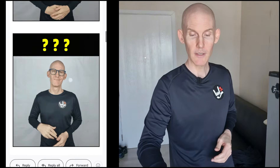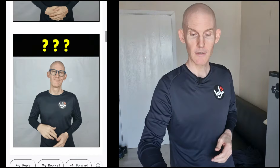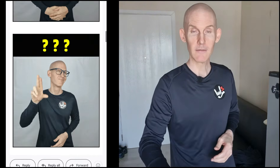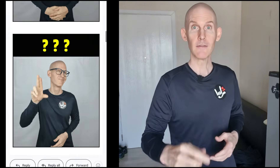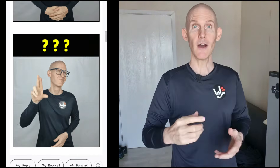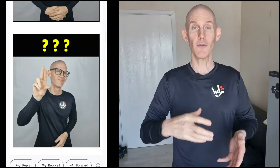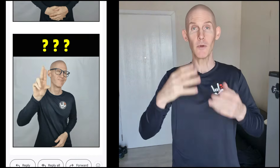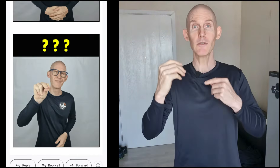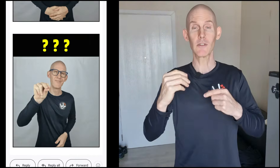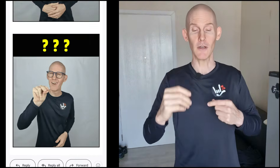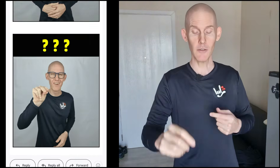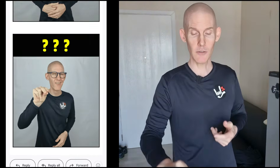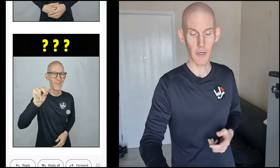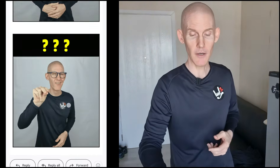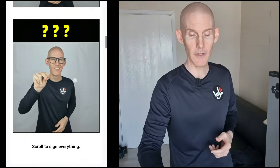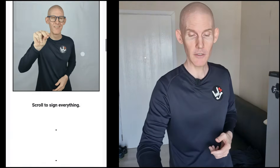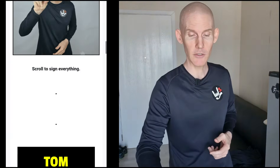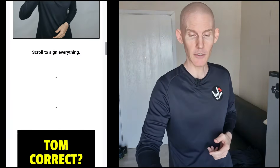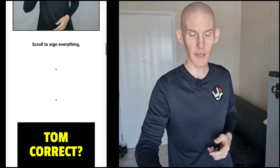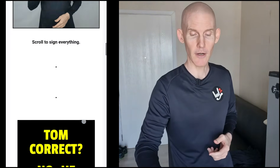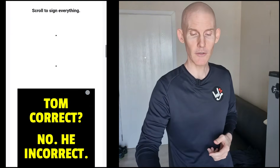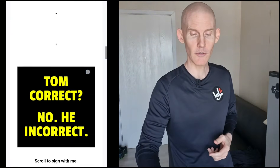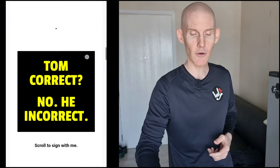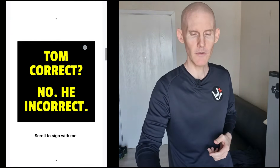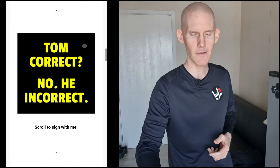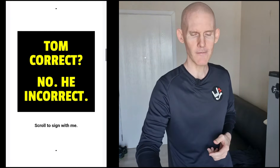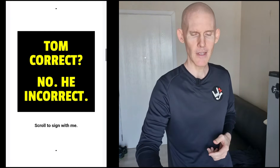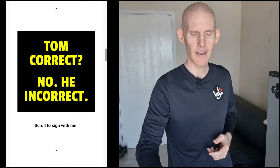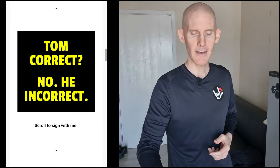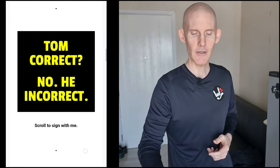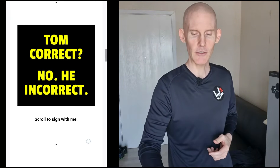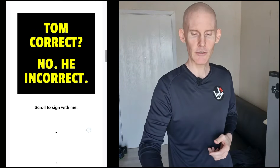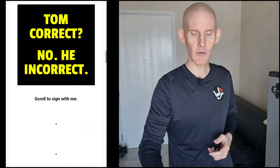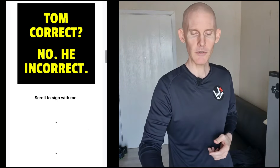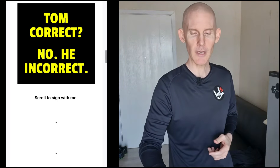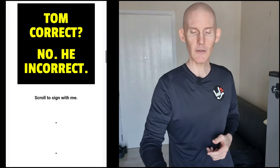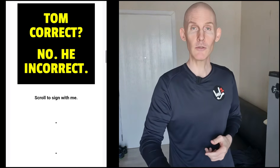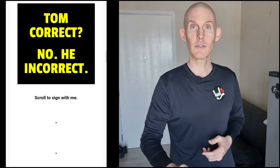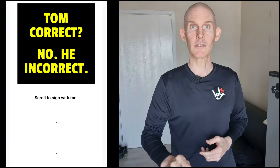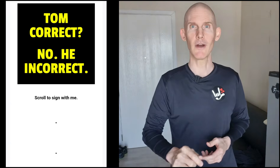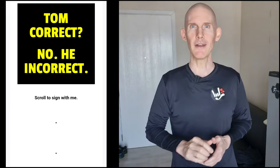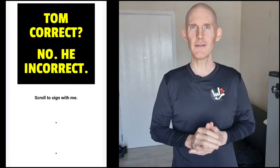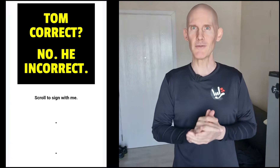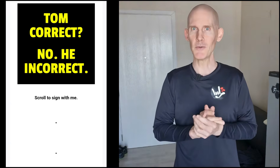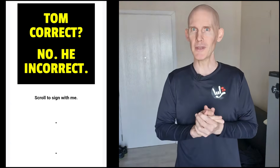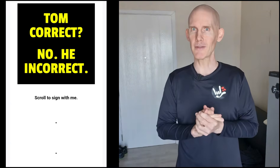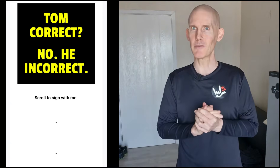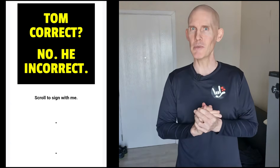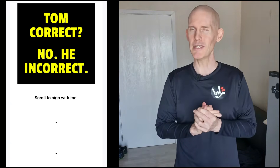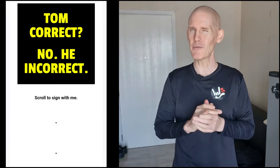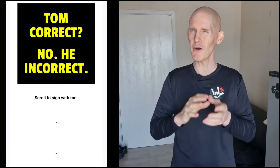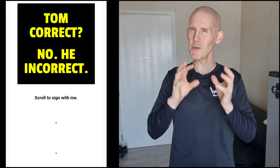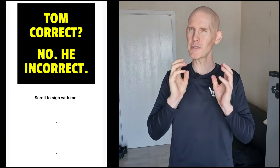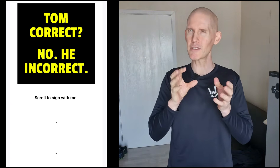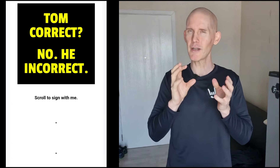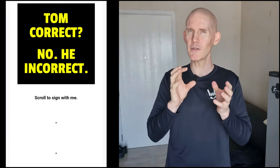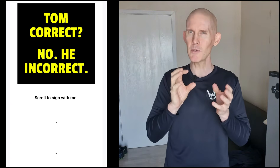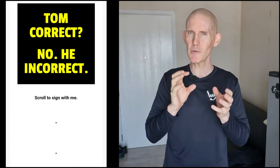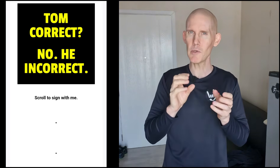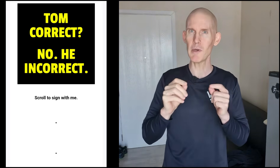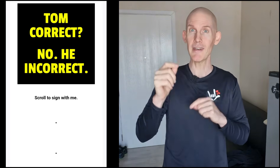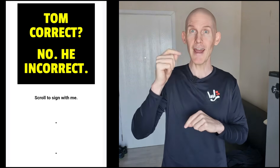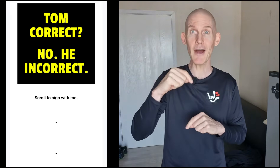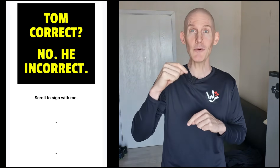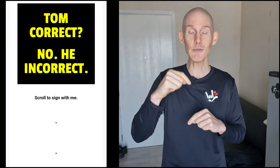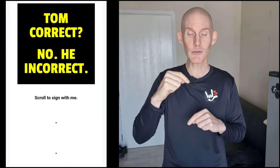build off of what you saw and then just sign it on your own. Now you can scroll down to sign with me. You've already been signing